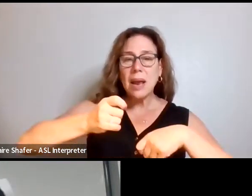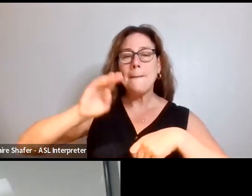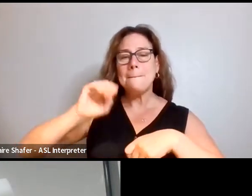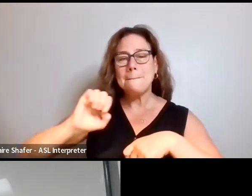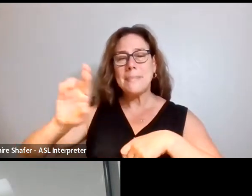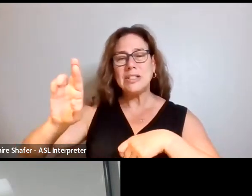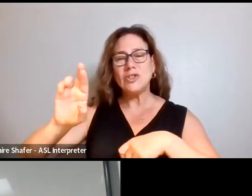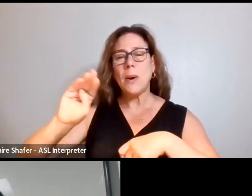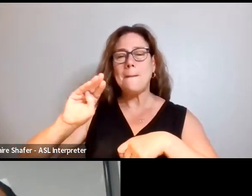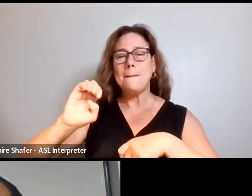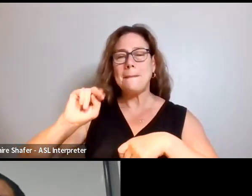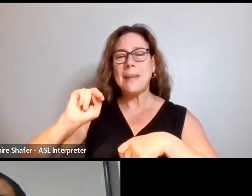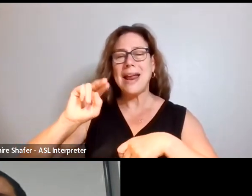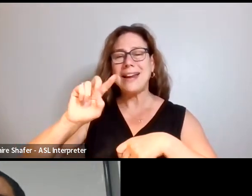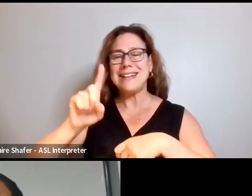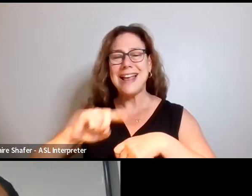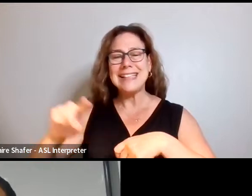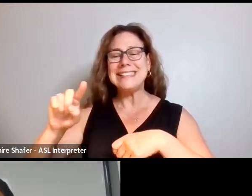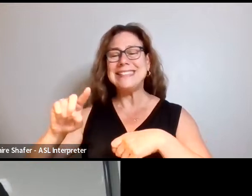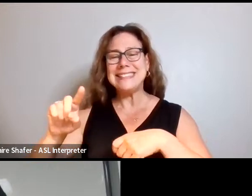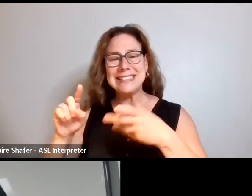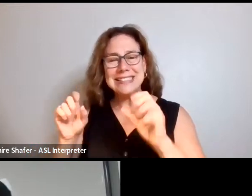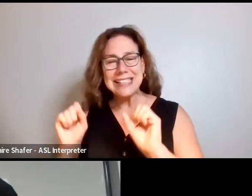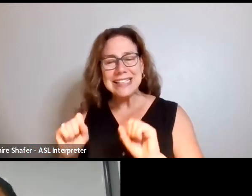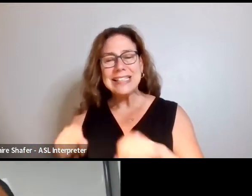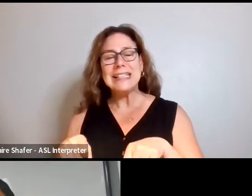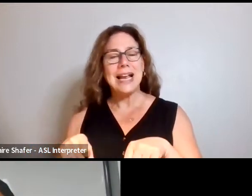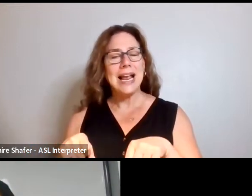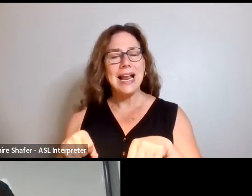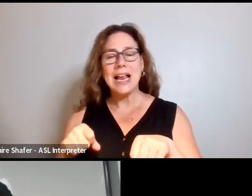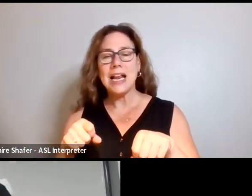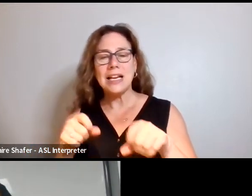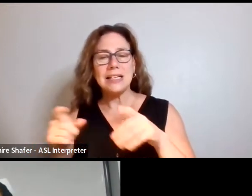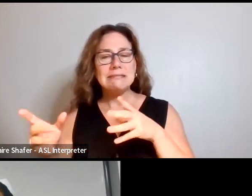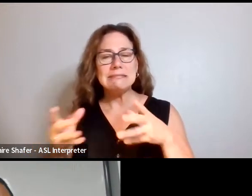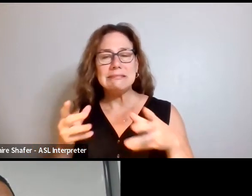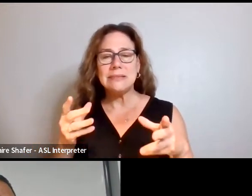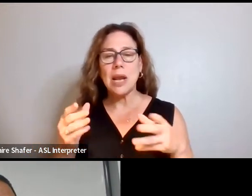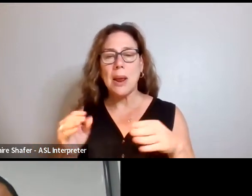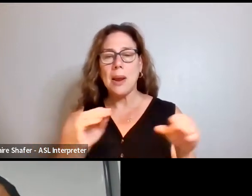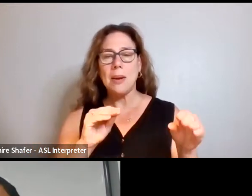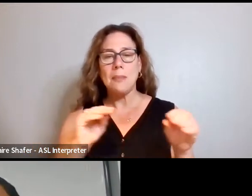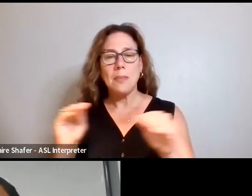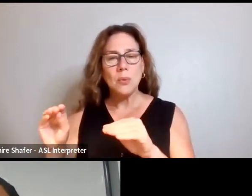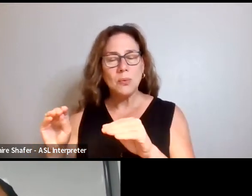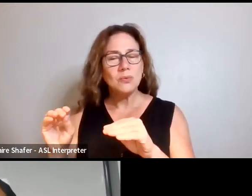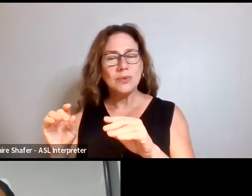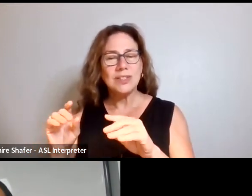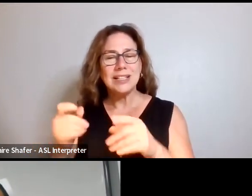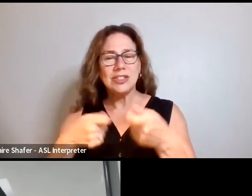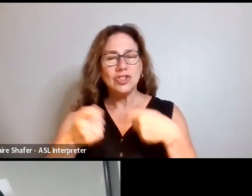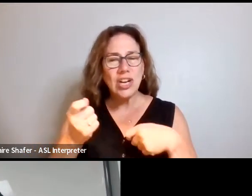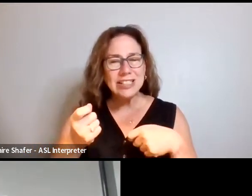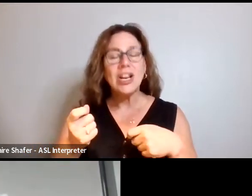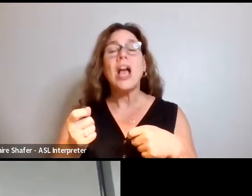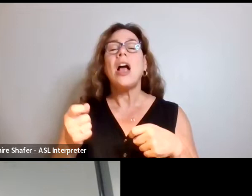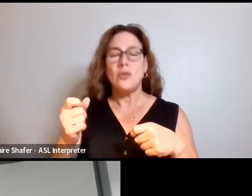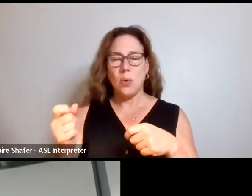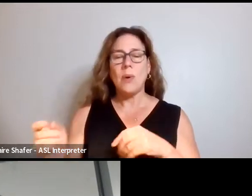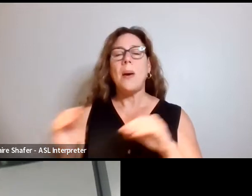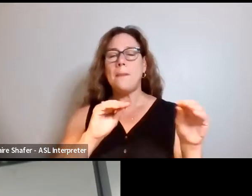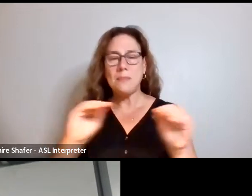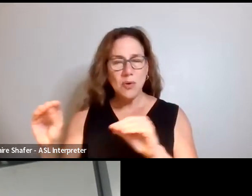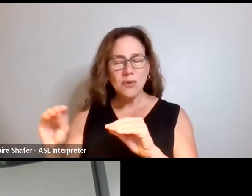report in between. So oh my goodness, he's working hard. Okay, so we're going to move to the report of the San Mateo Adult School